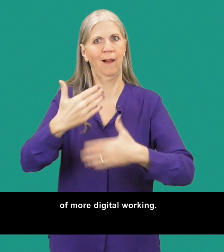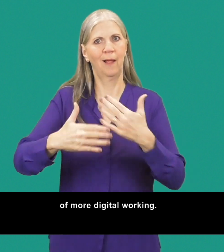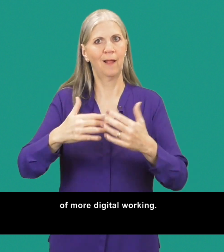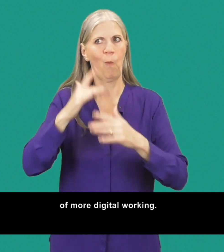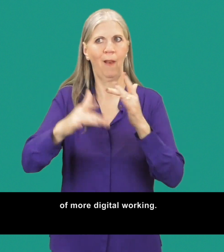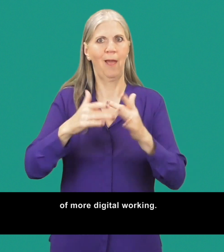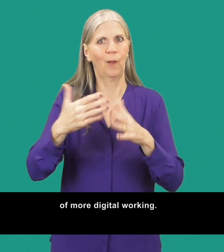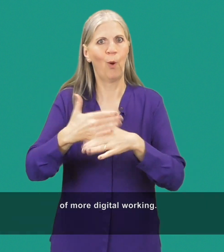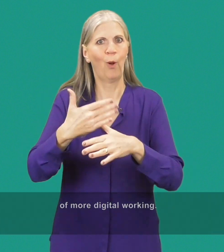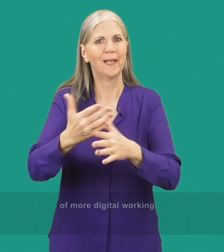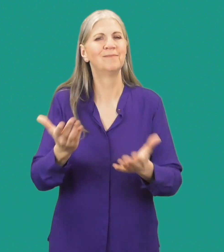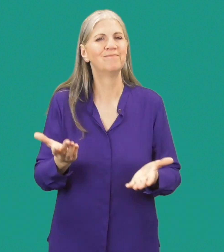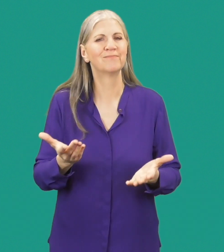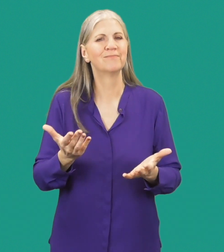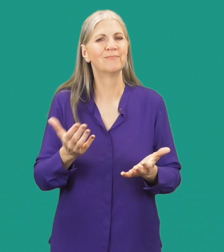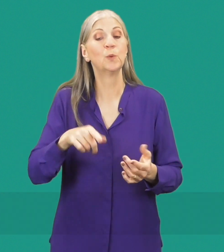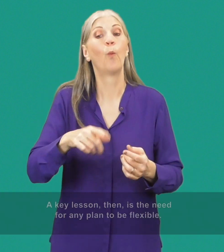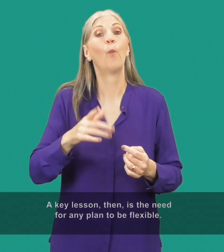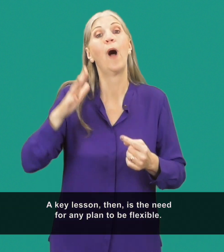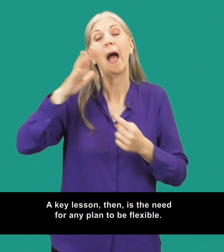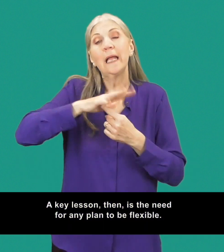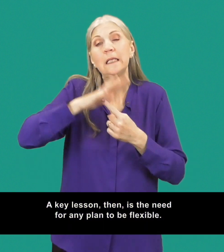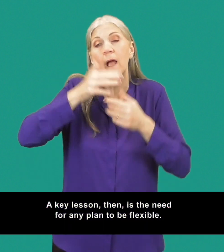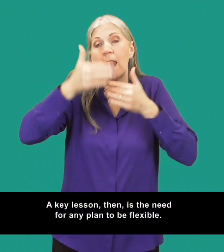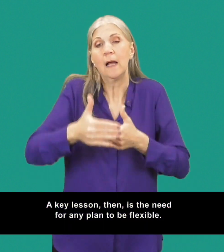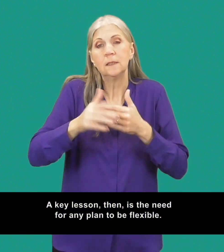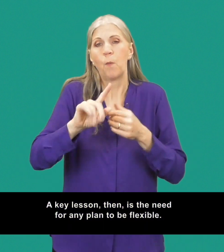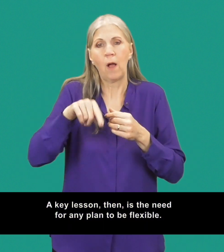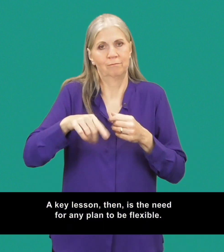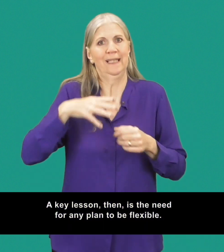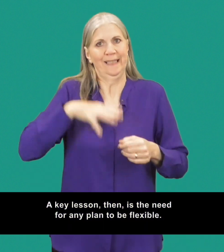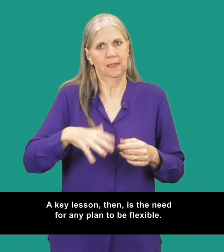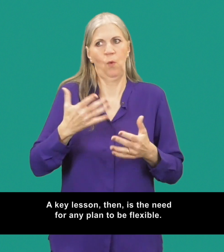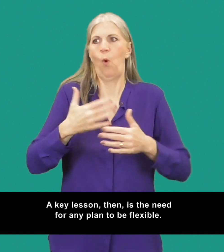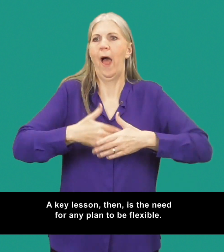A key lesson then is the need for any plan to be flexible.